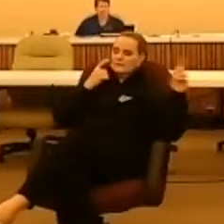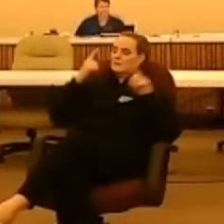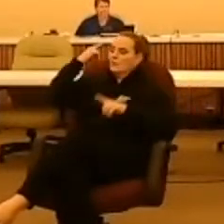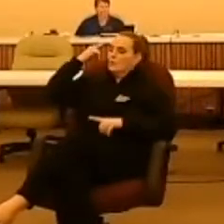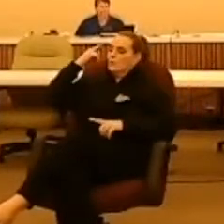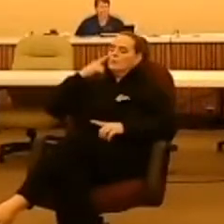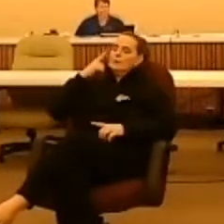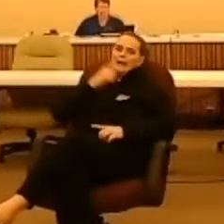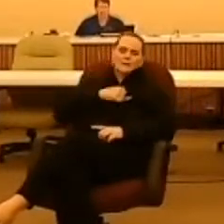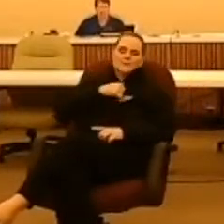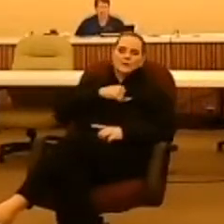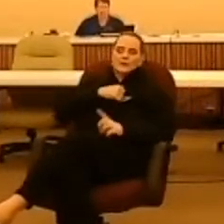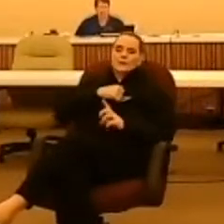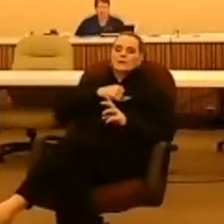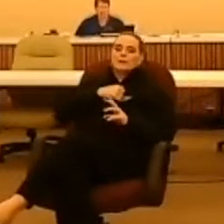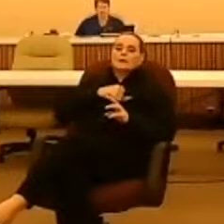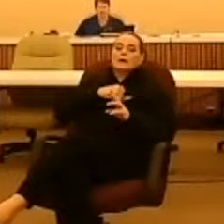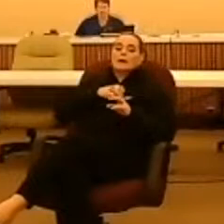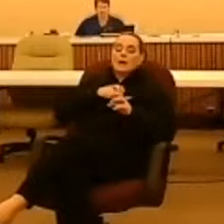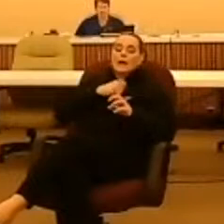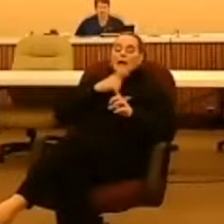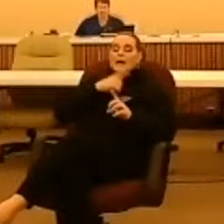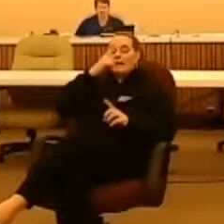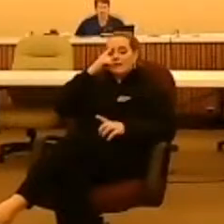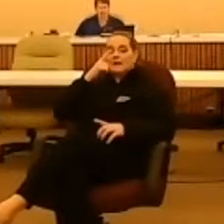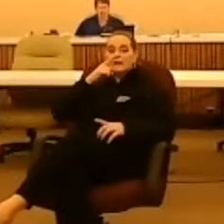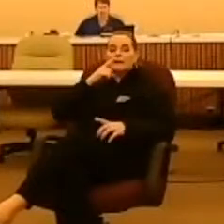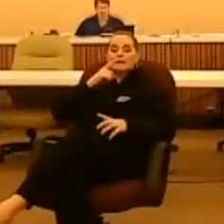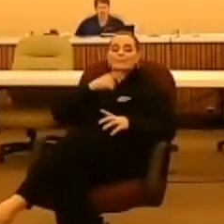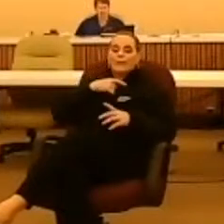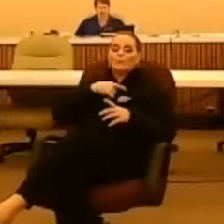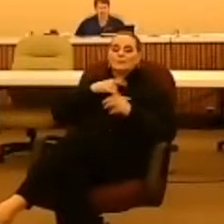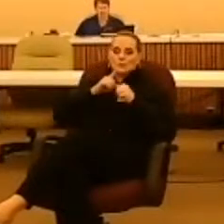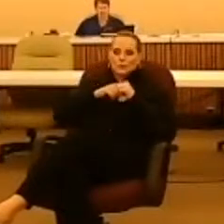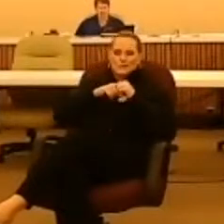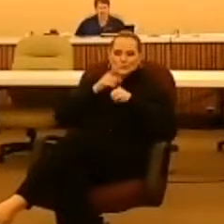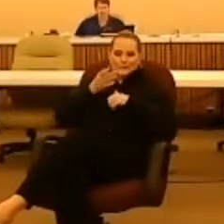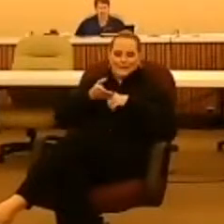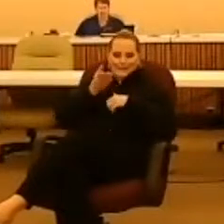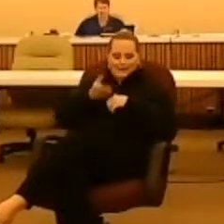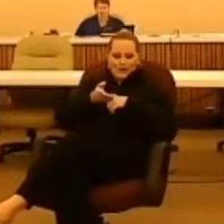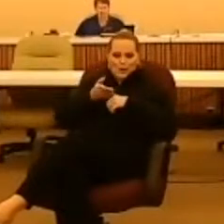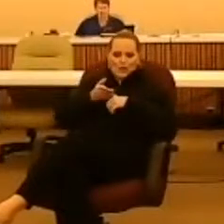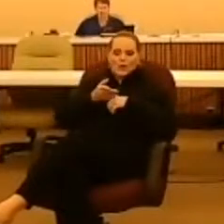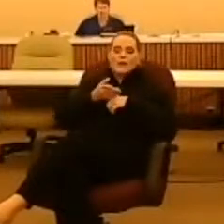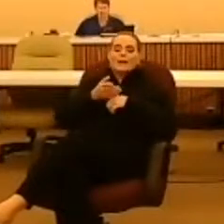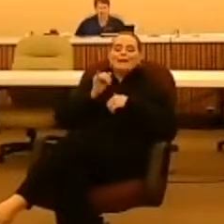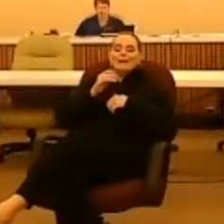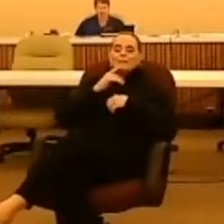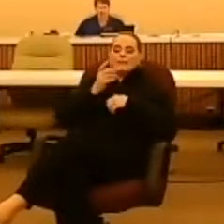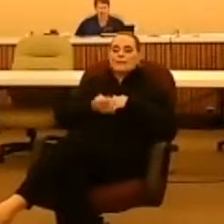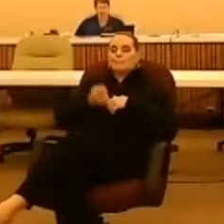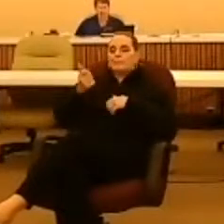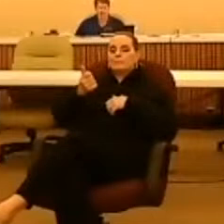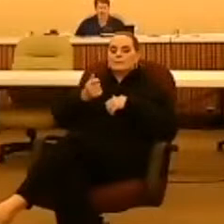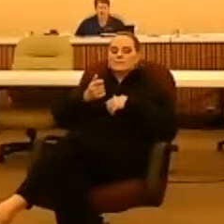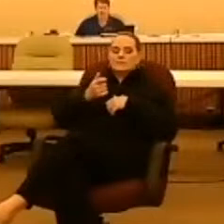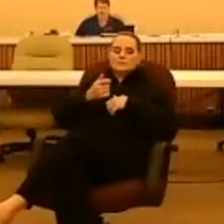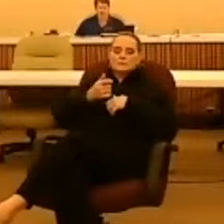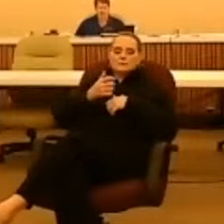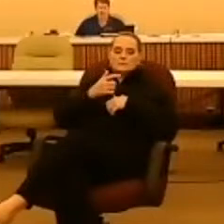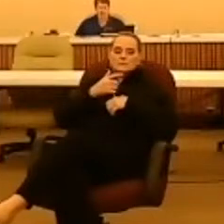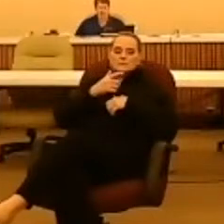I'm sorry, John, to interrupt. I think that was originally in there. If it got dropped, to my knowledge, it was